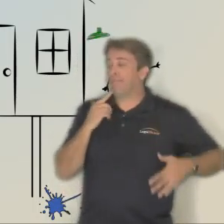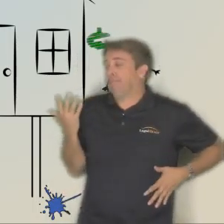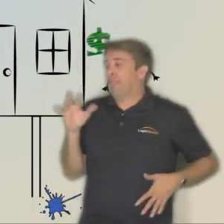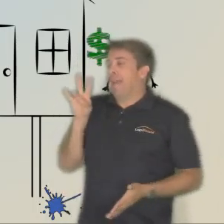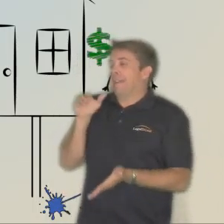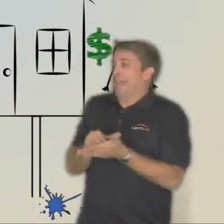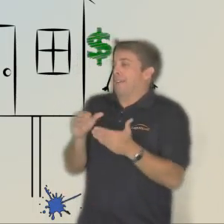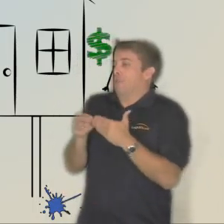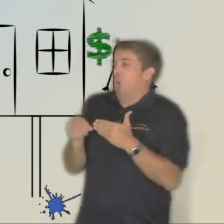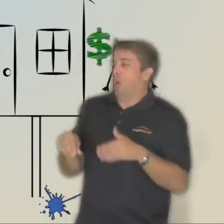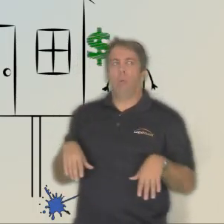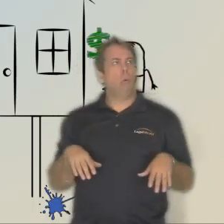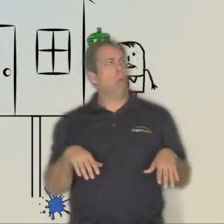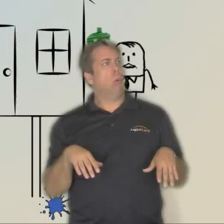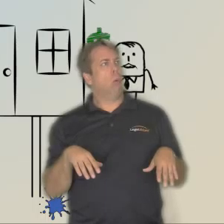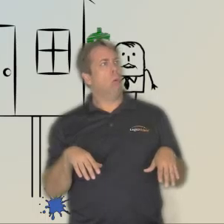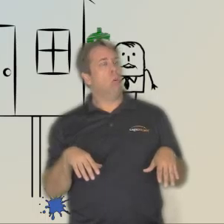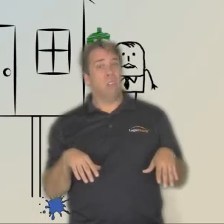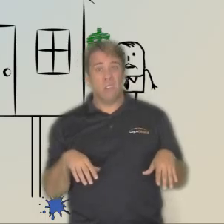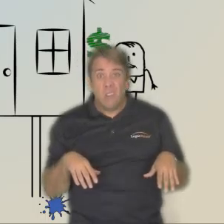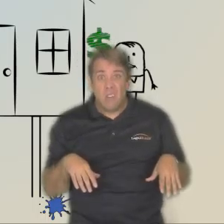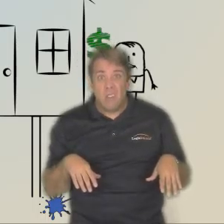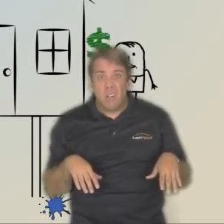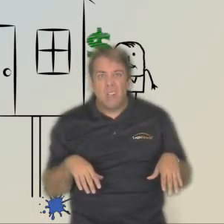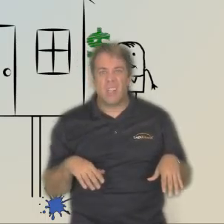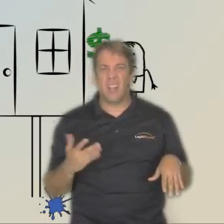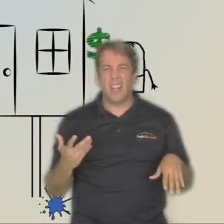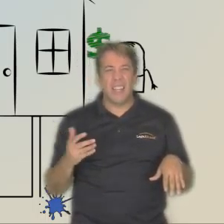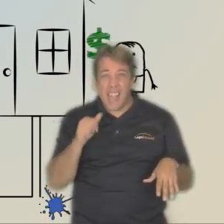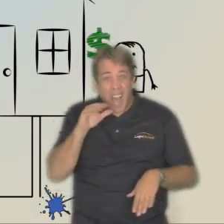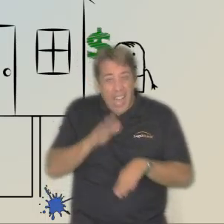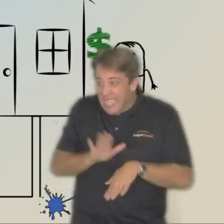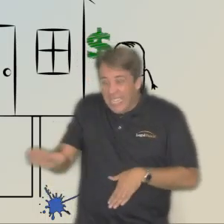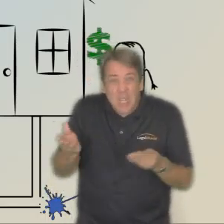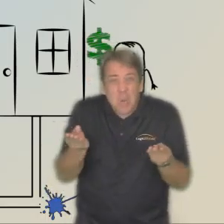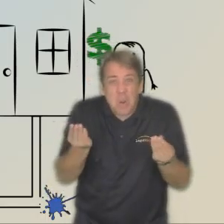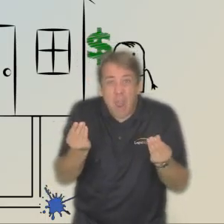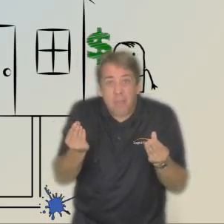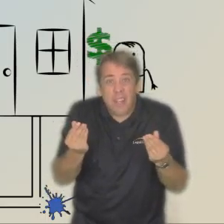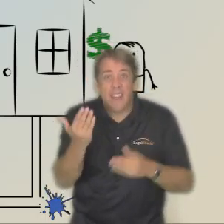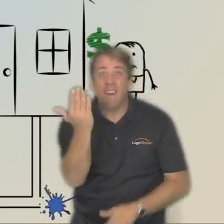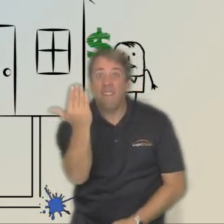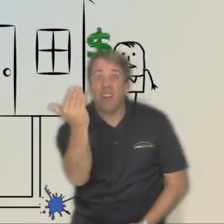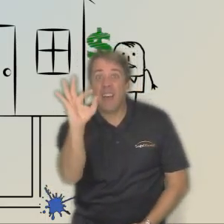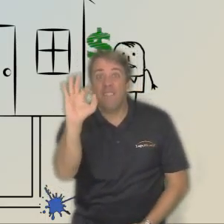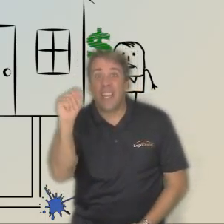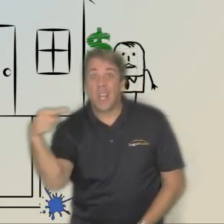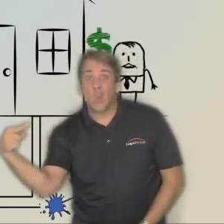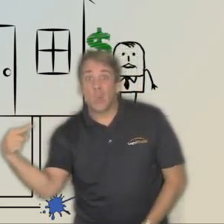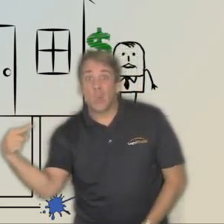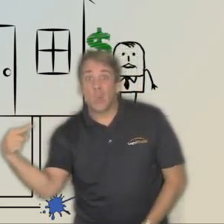$7,000 project, he had an option. You see, the busted pipe was 15 feet outside his property line. It